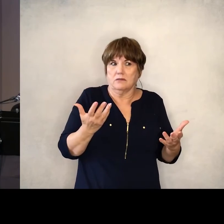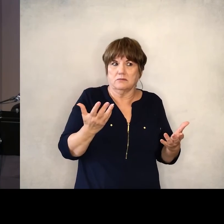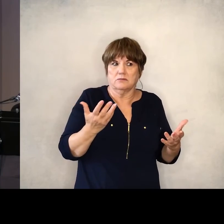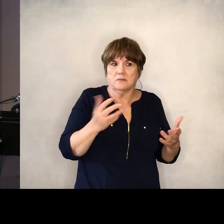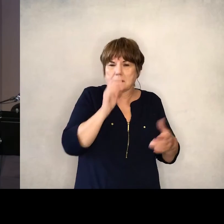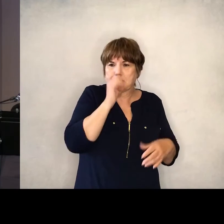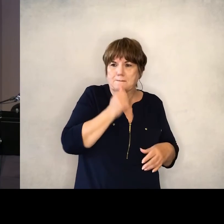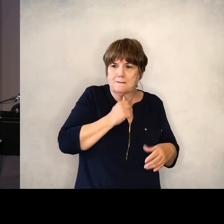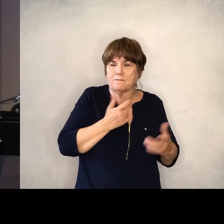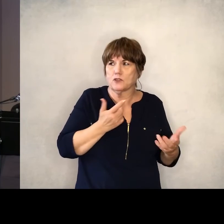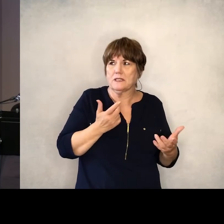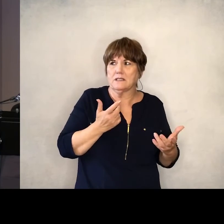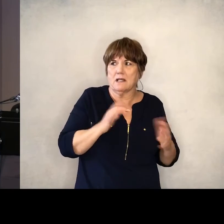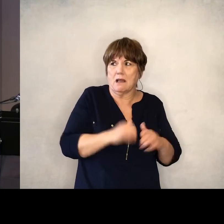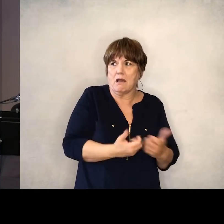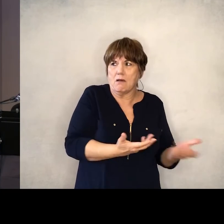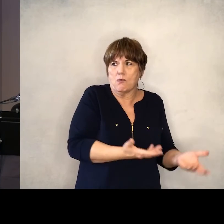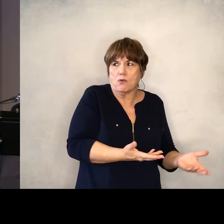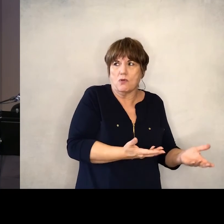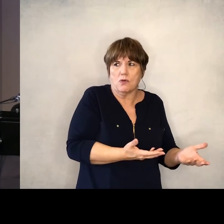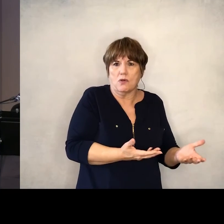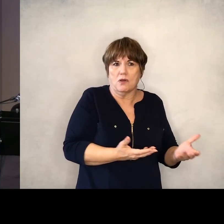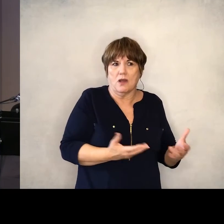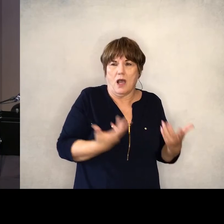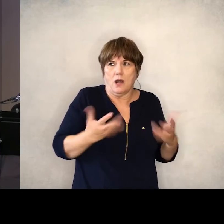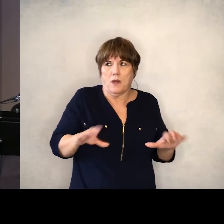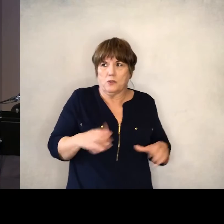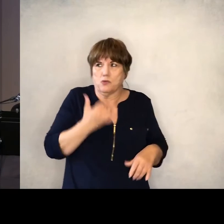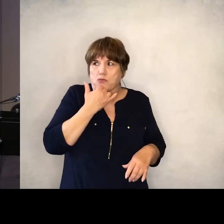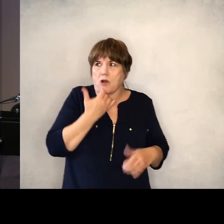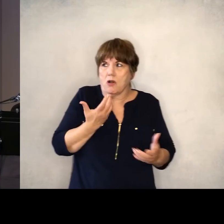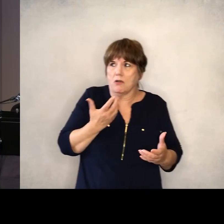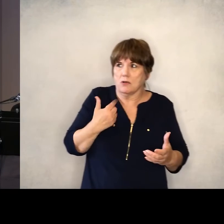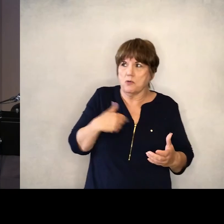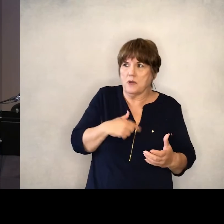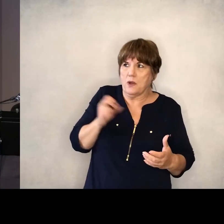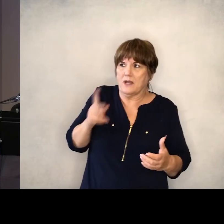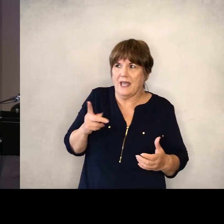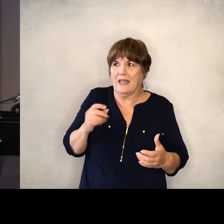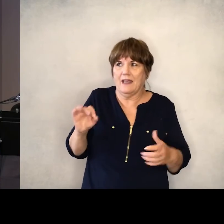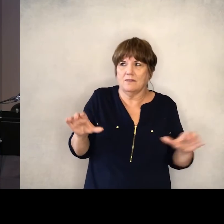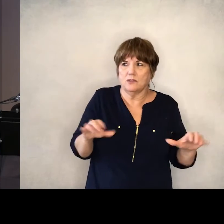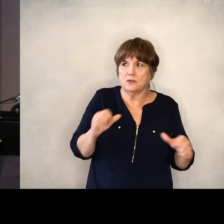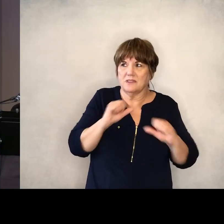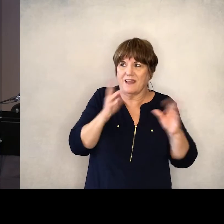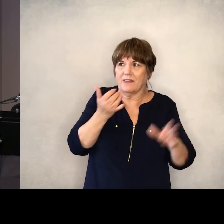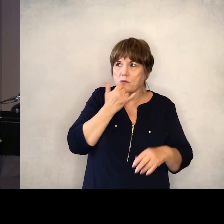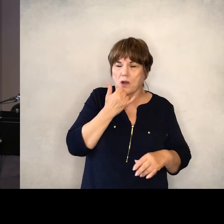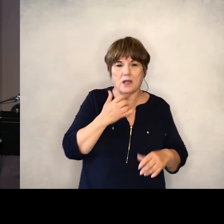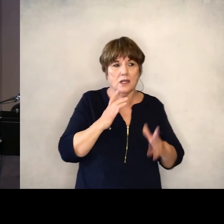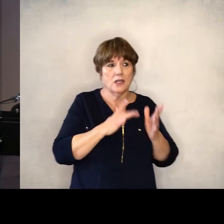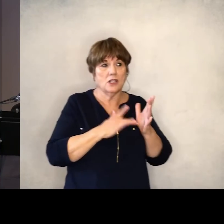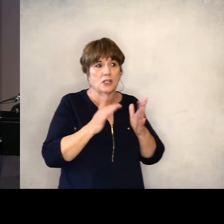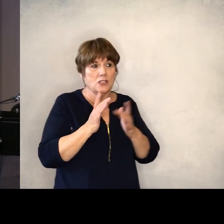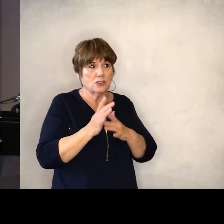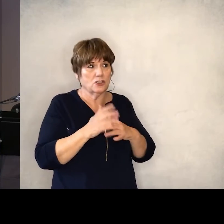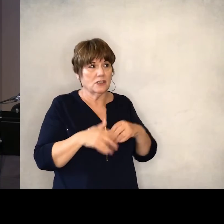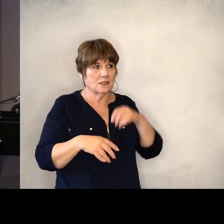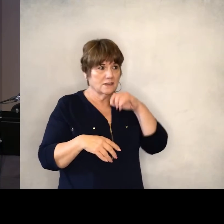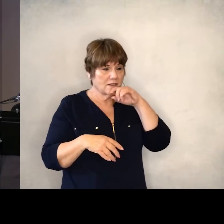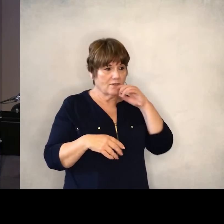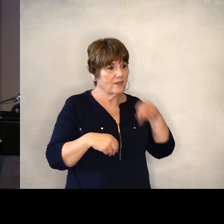sure that if they don't do something wrong, that they'll be okay. And Jesus misses the opportunity to give the best sermon